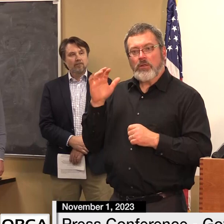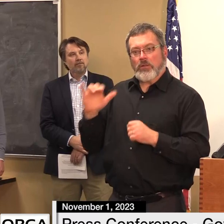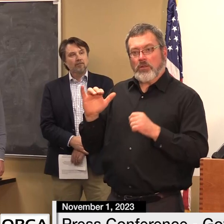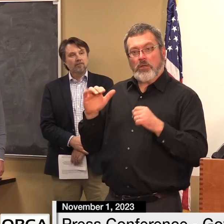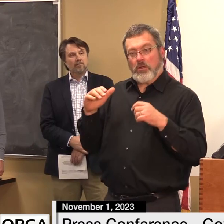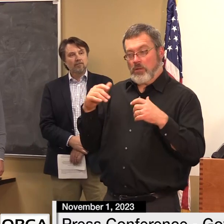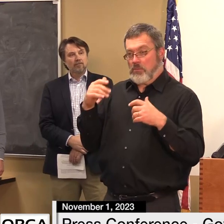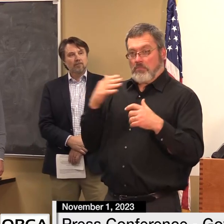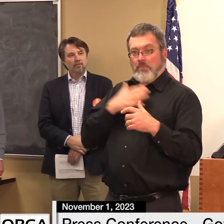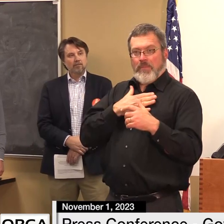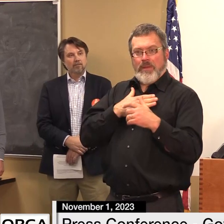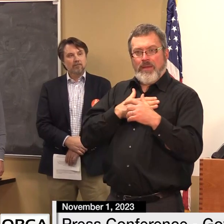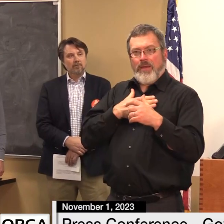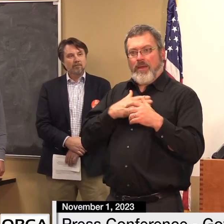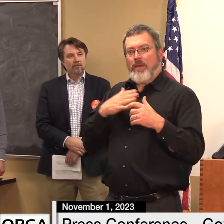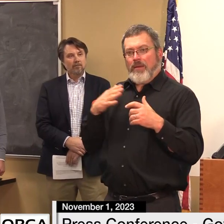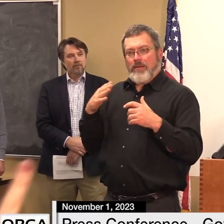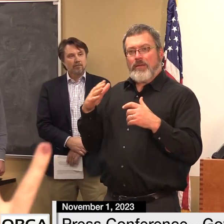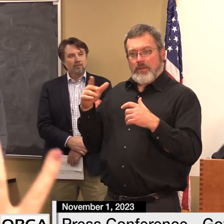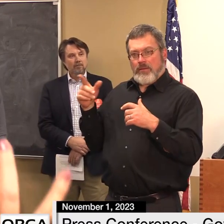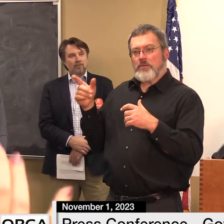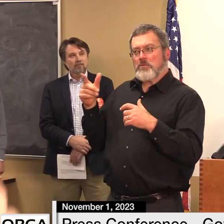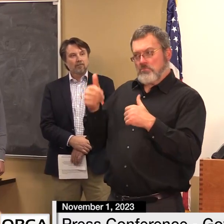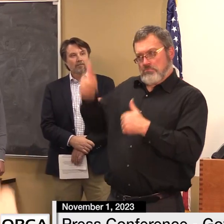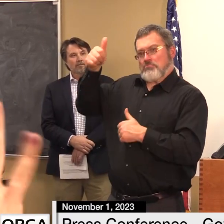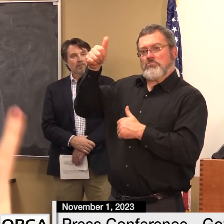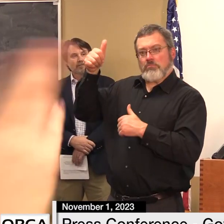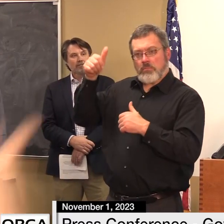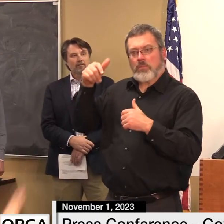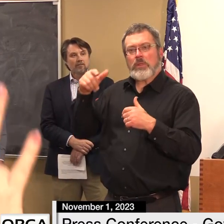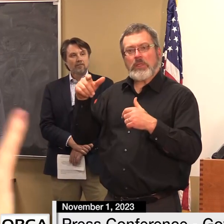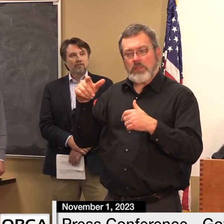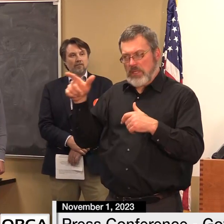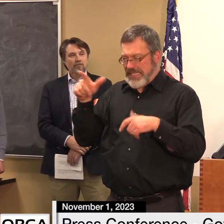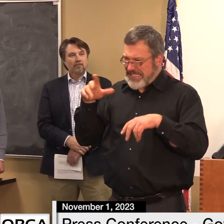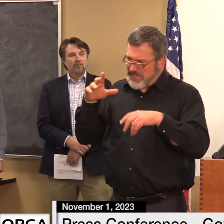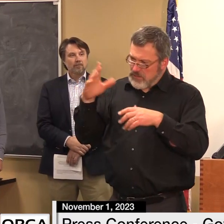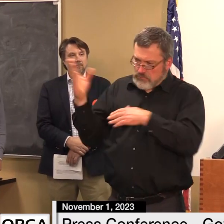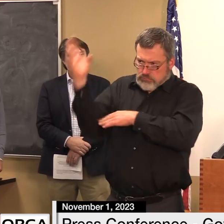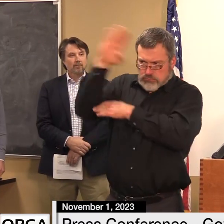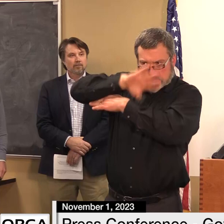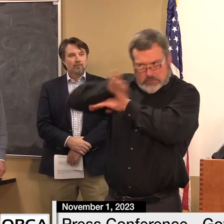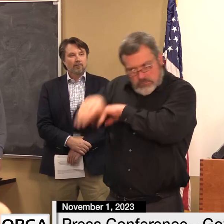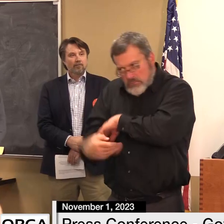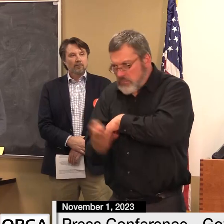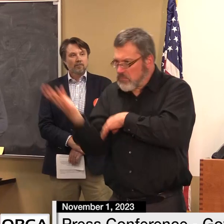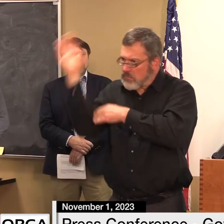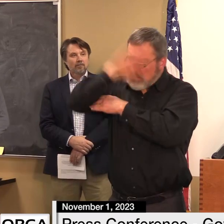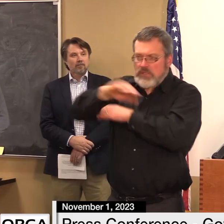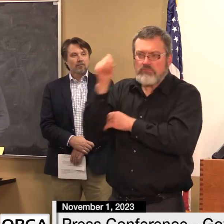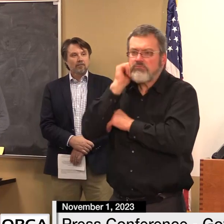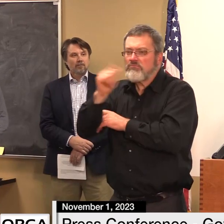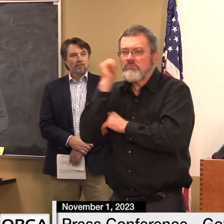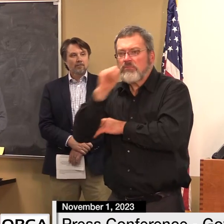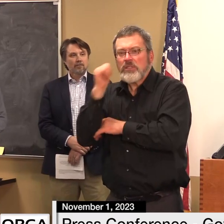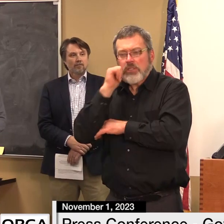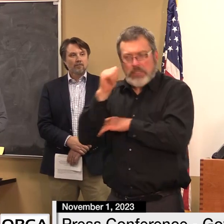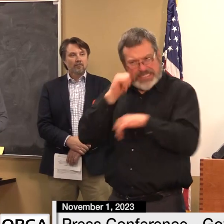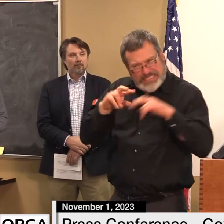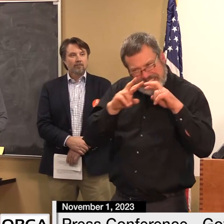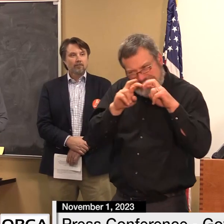VIC, our VIC is working 24/7 trying to work on these issues and trying to head